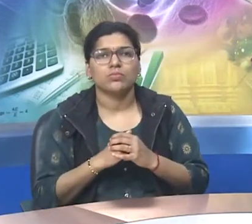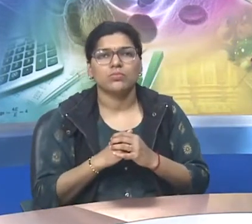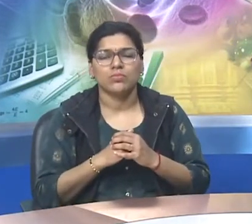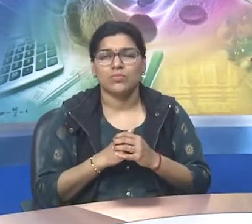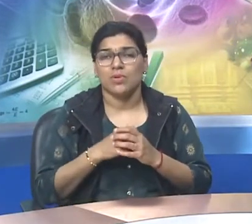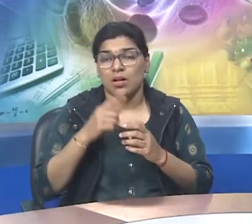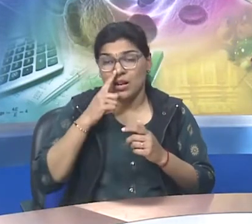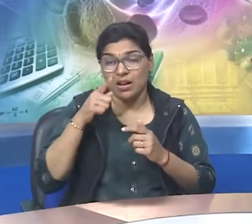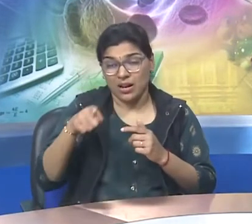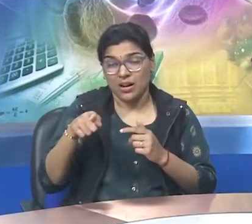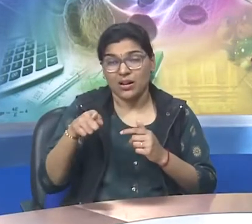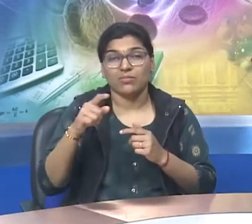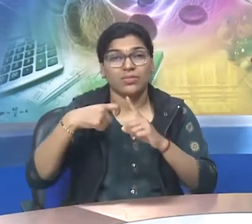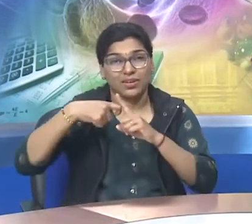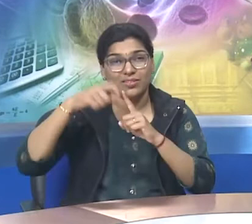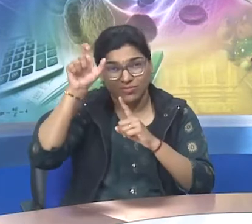After grandmother's death,